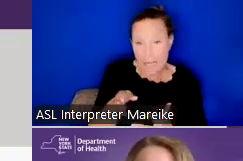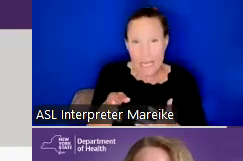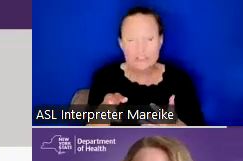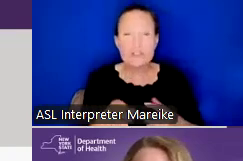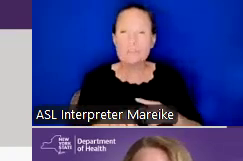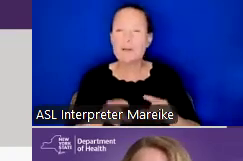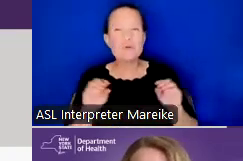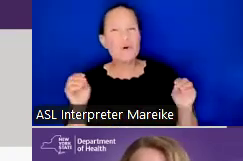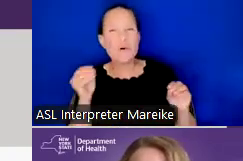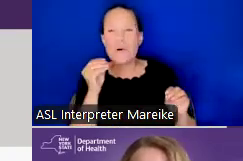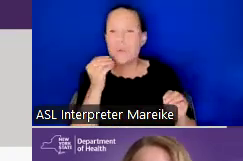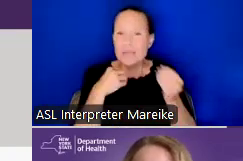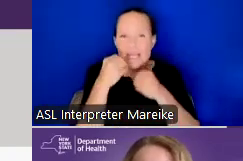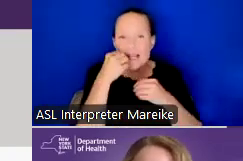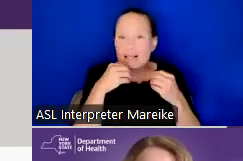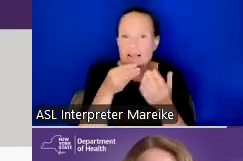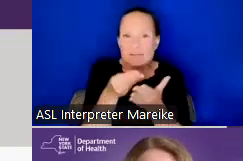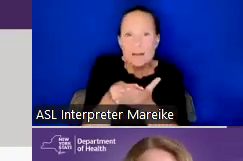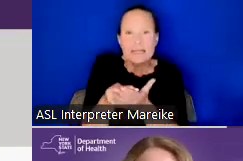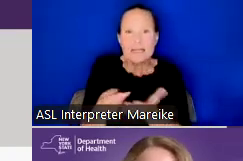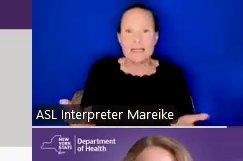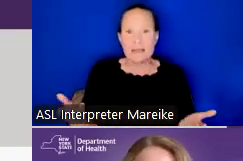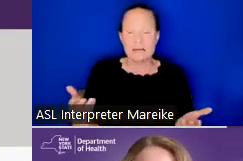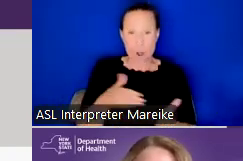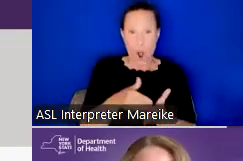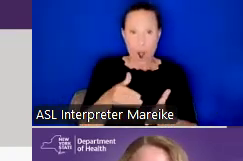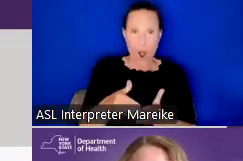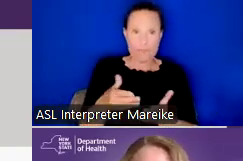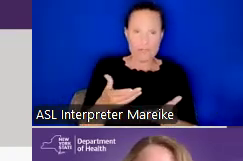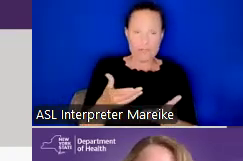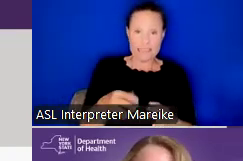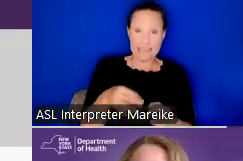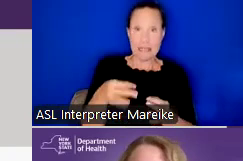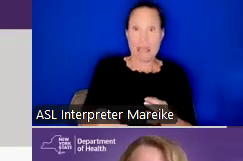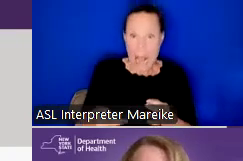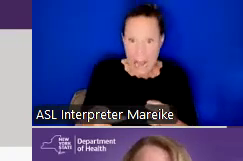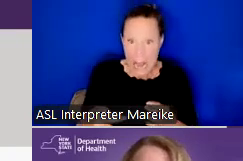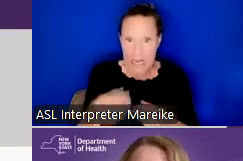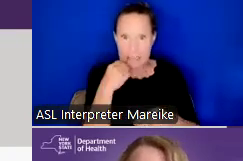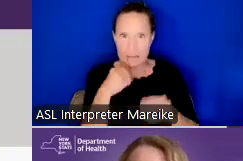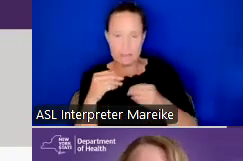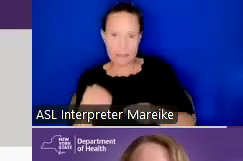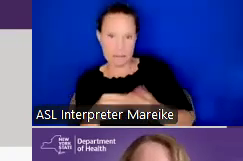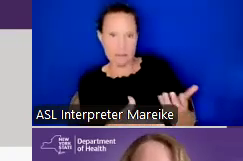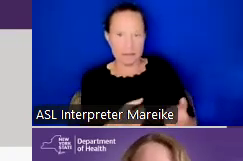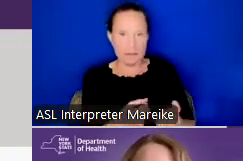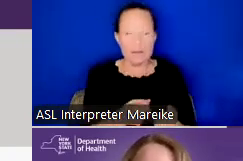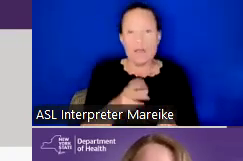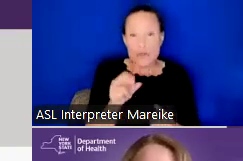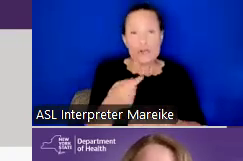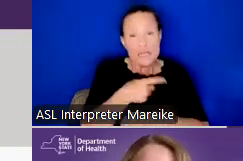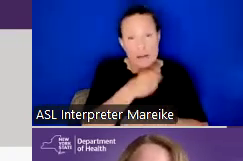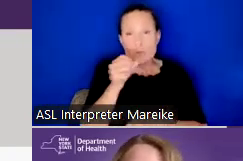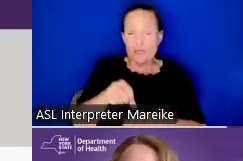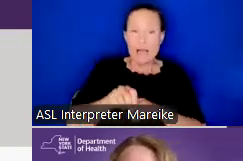meals. And a lot of times, right, there's a delay in meals. So have up to, I think, 30 days of food. But what if someone needs